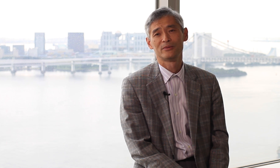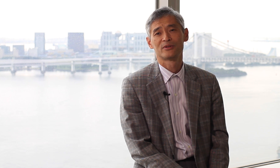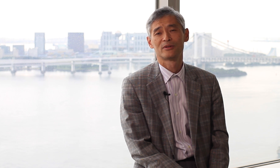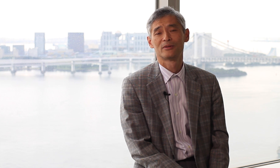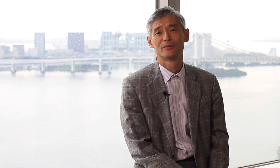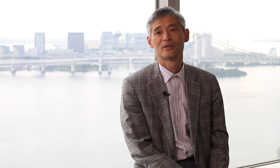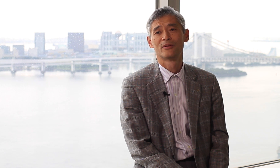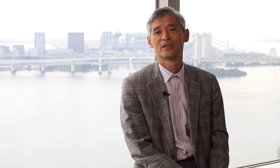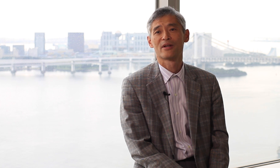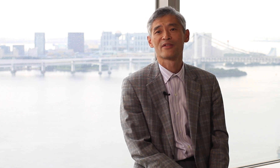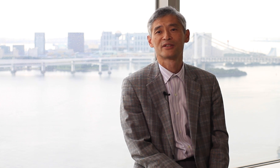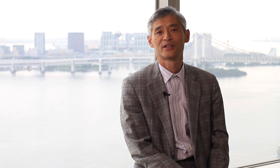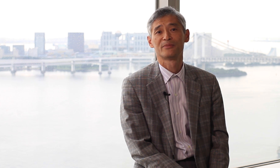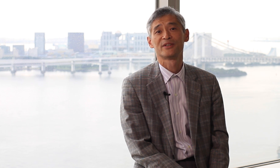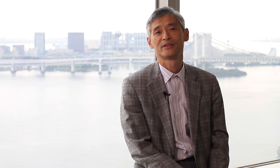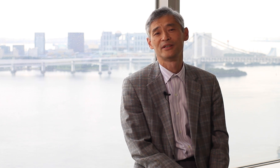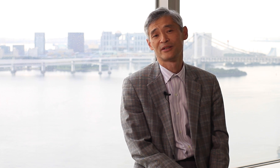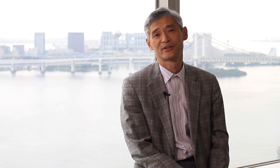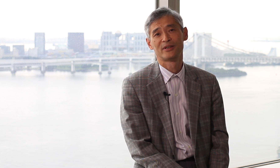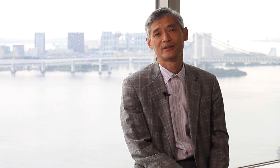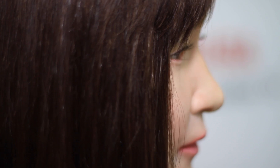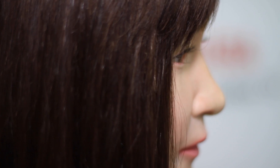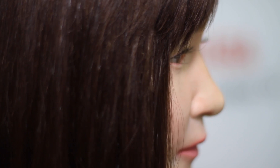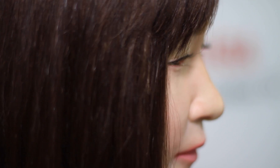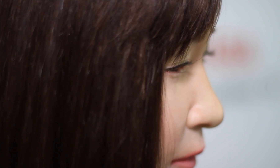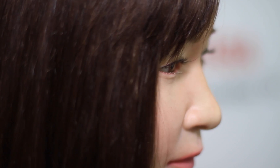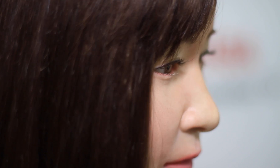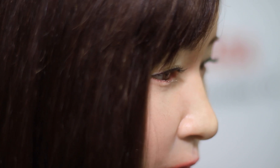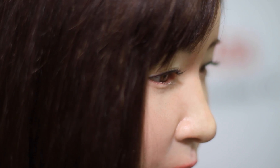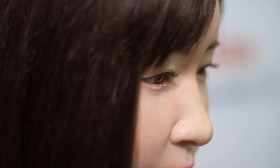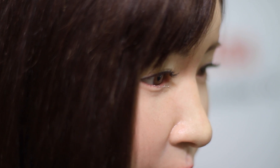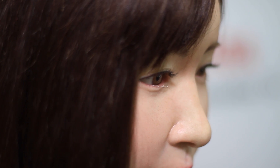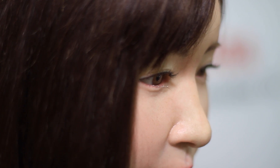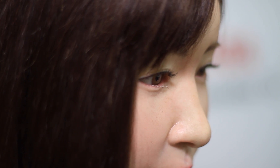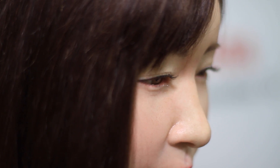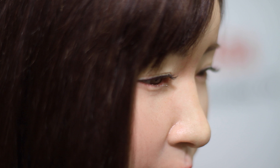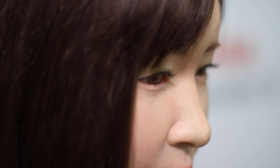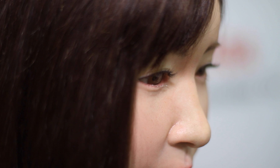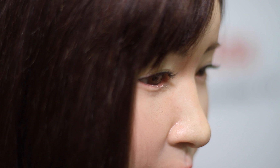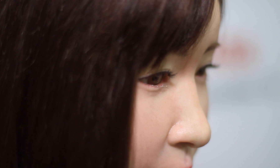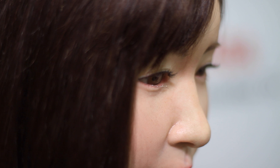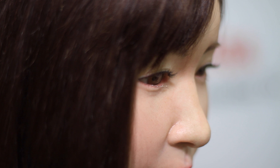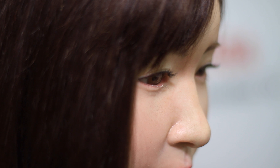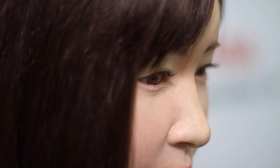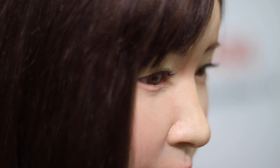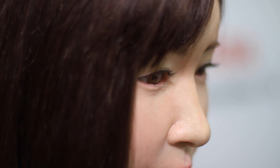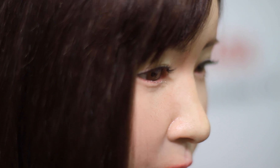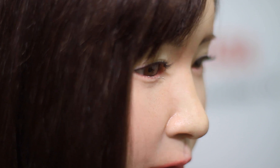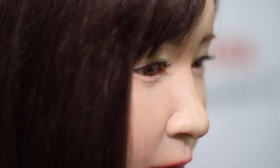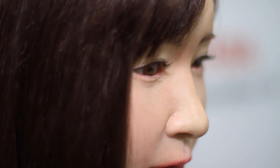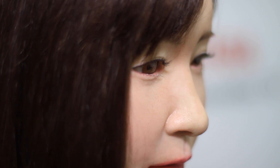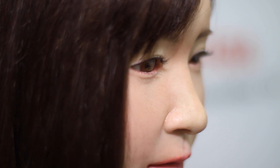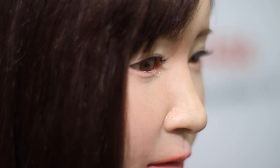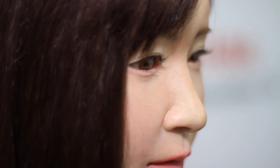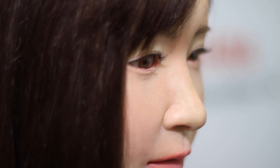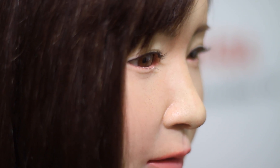used for the service industry. We plan to extend our technology to like